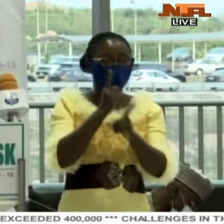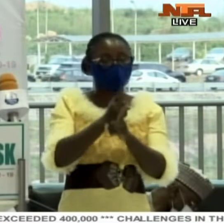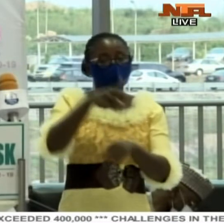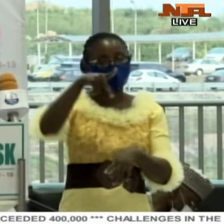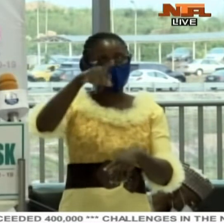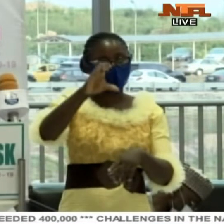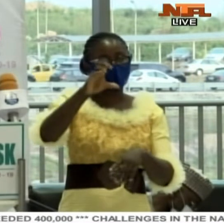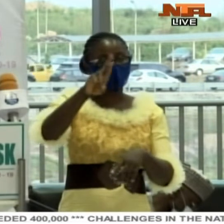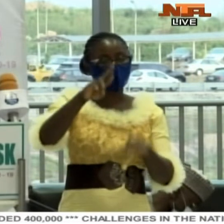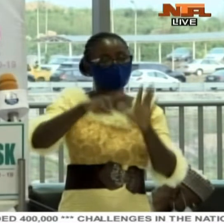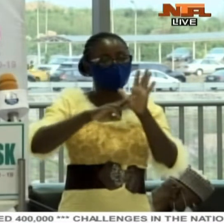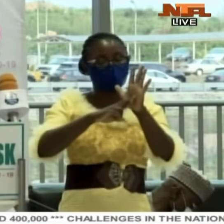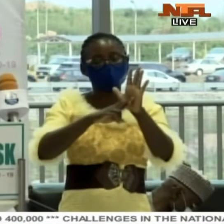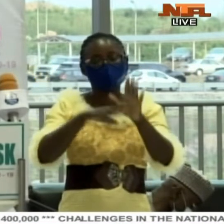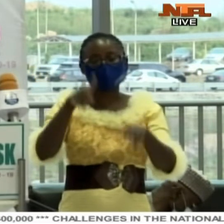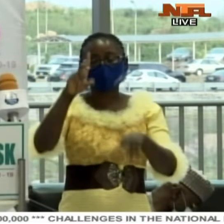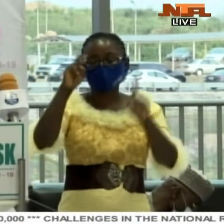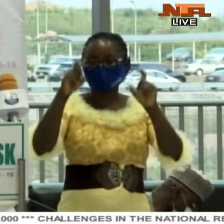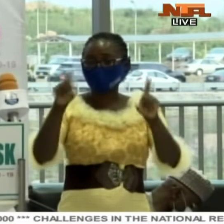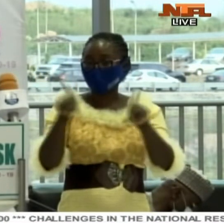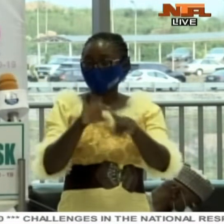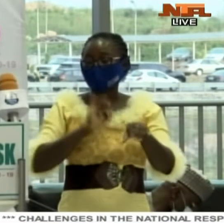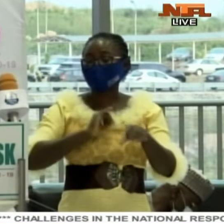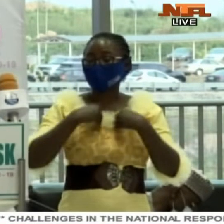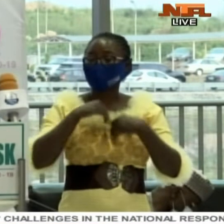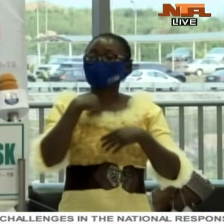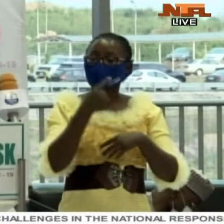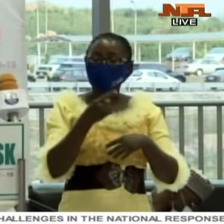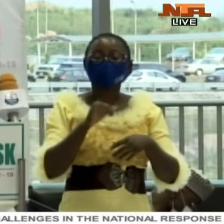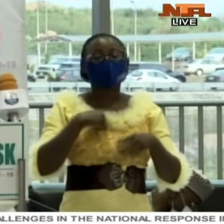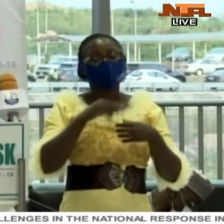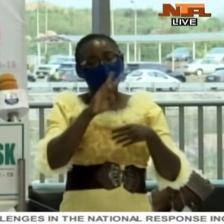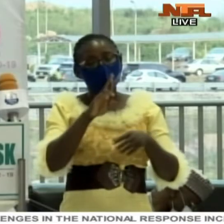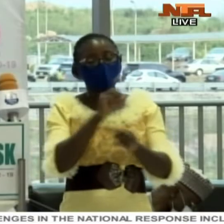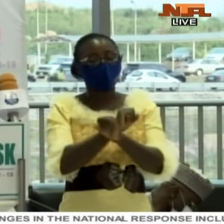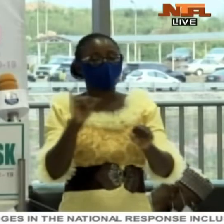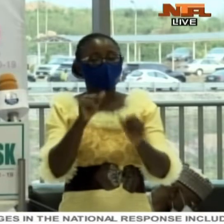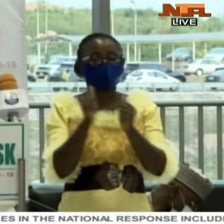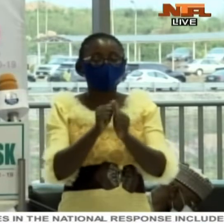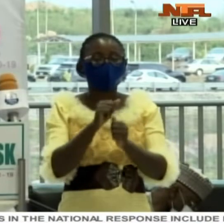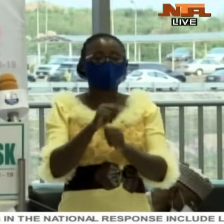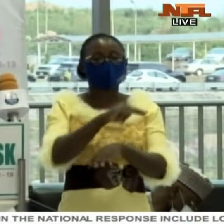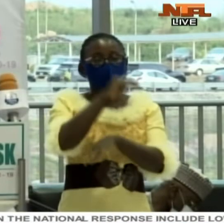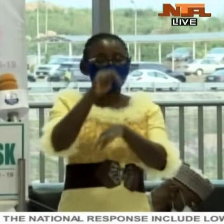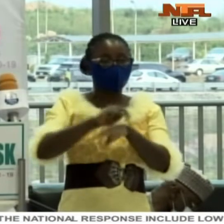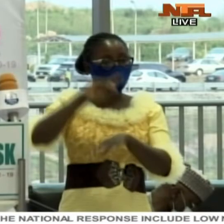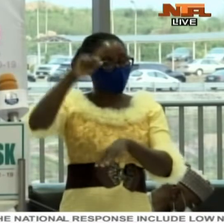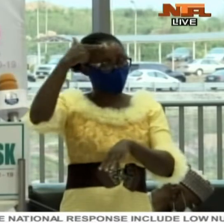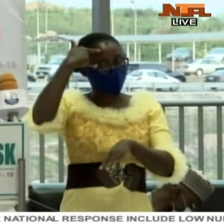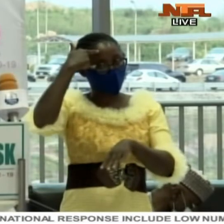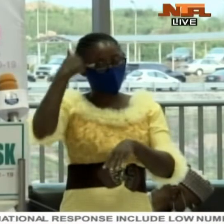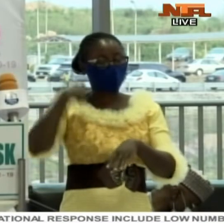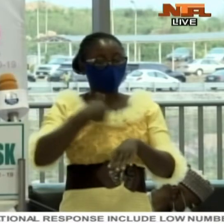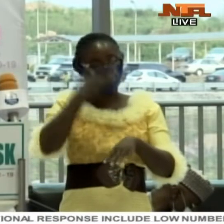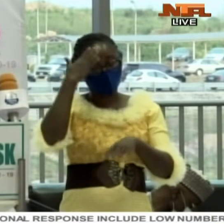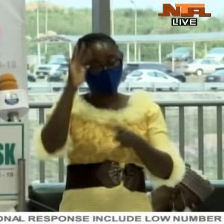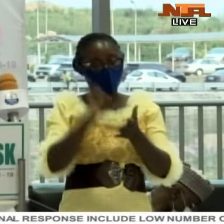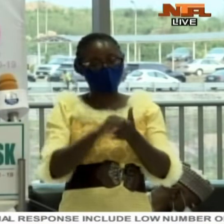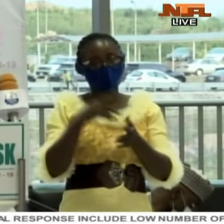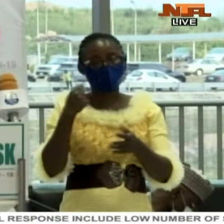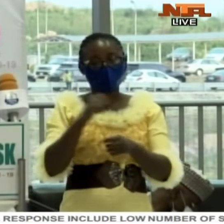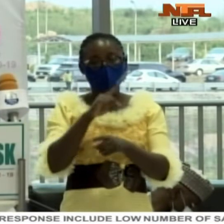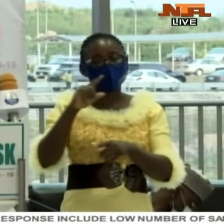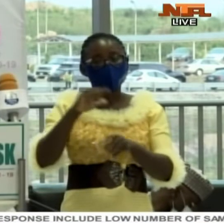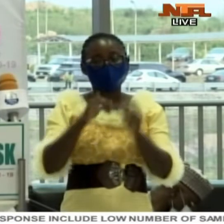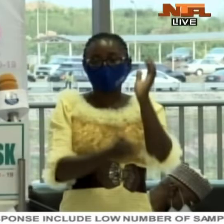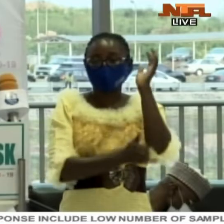tests? Well, as I said earlier, we are working with the national governments. We know the countries that we've had